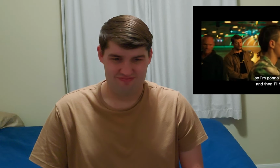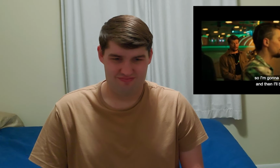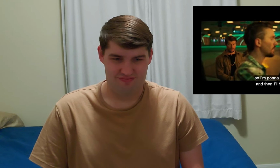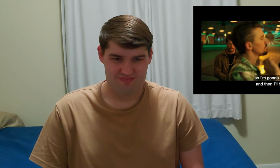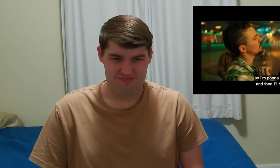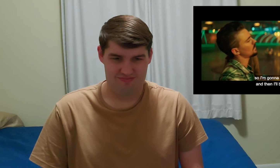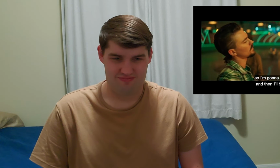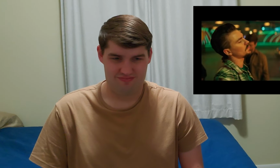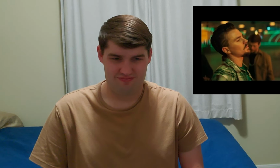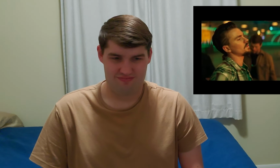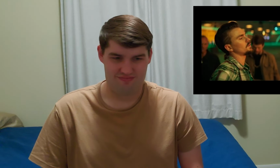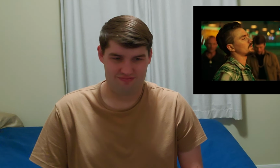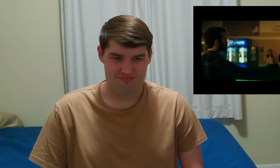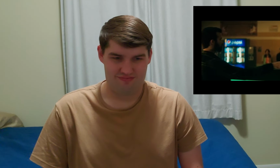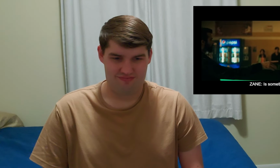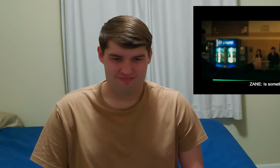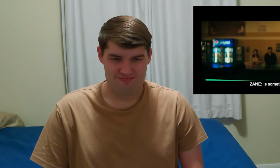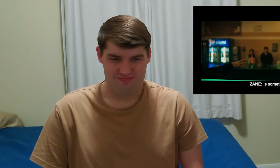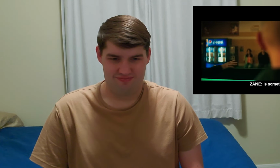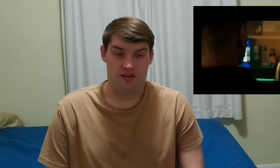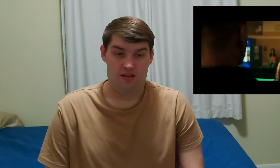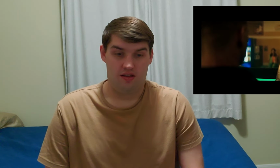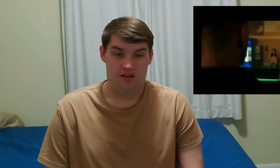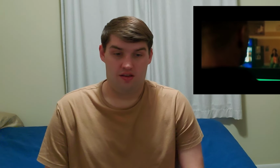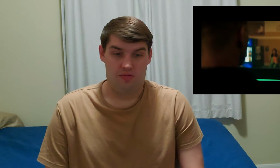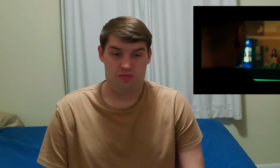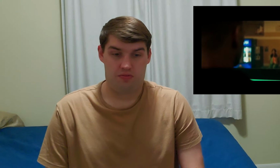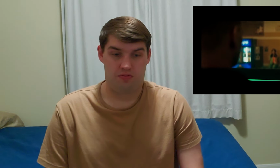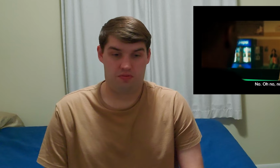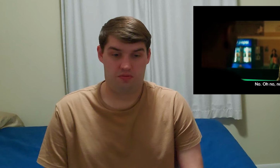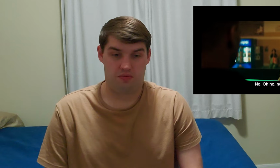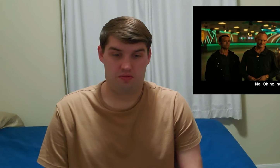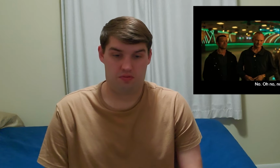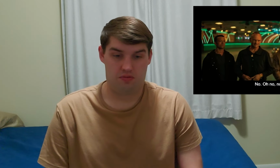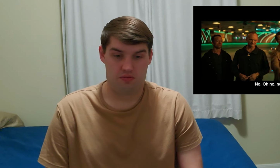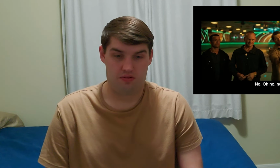right. Was something wrong? I'm gonna leave off.